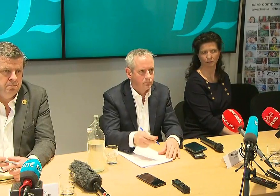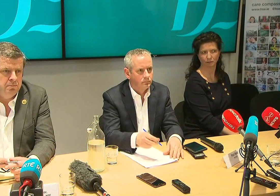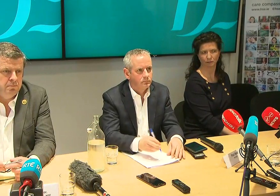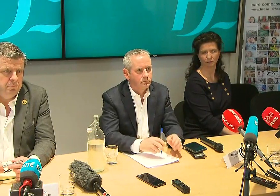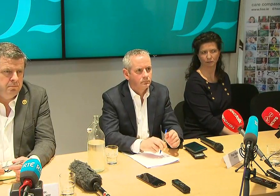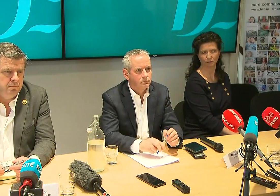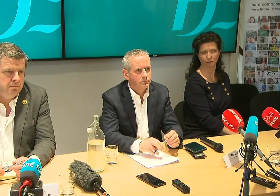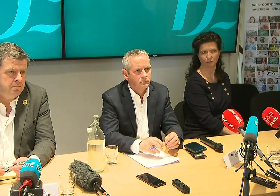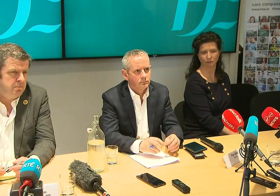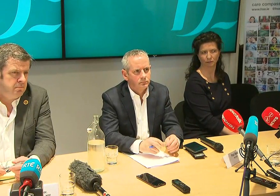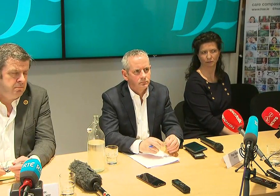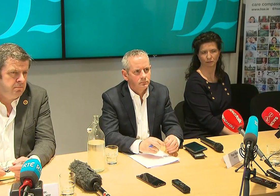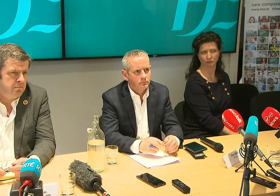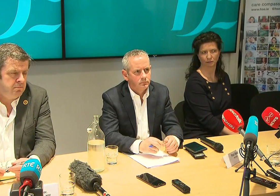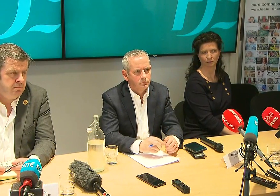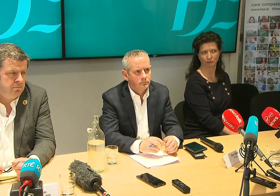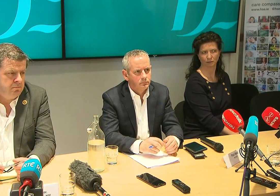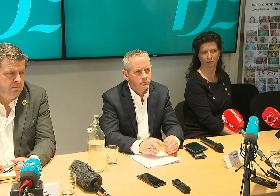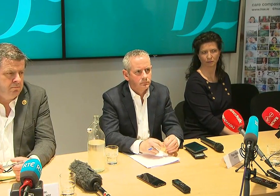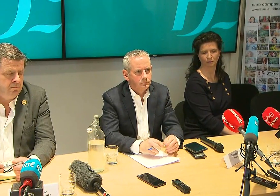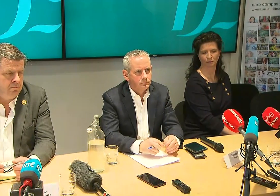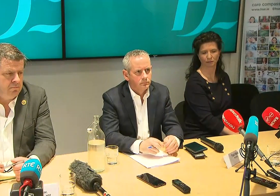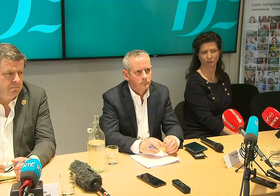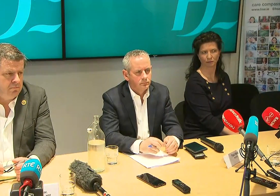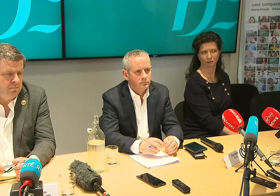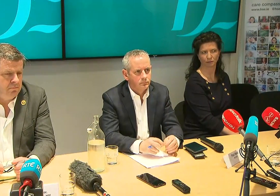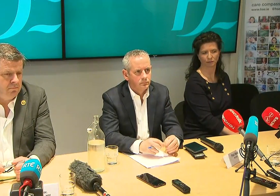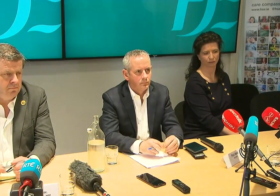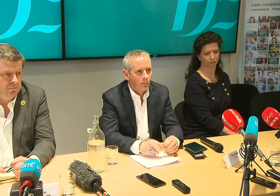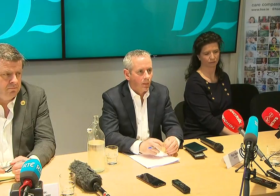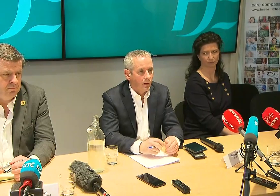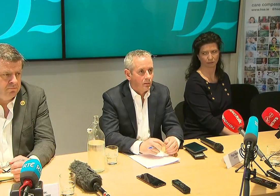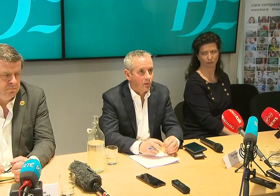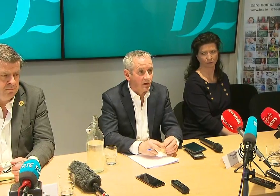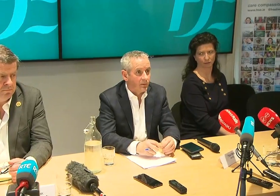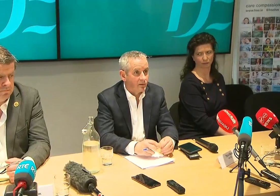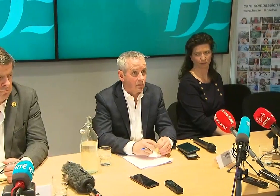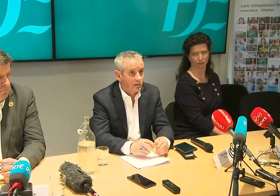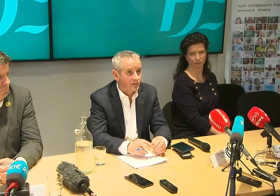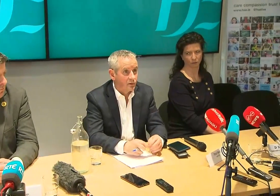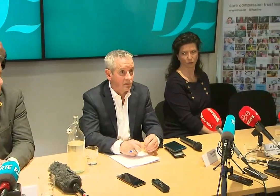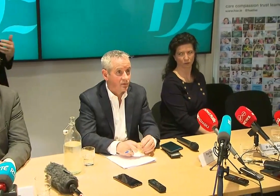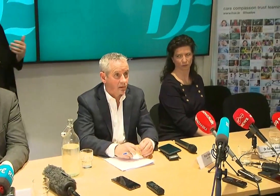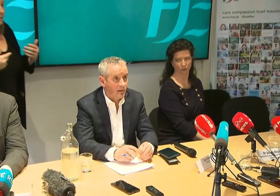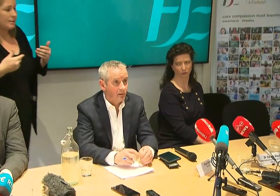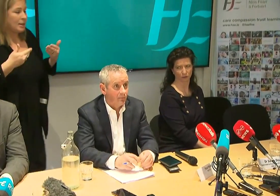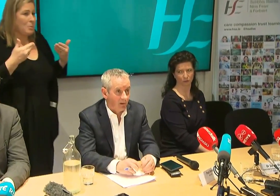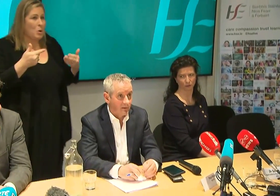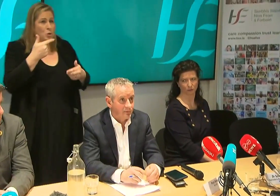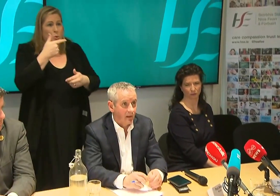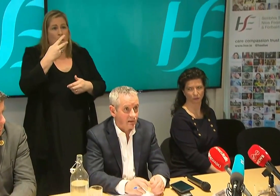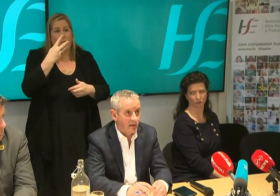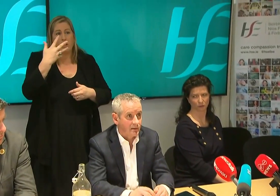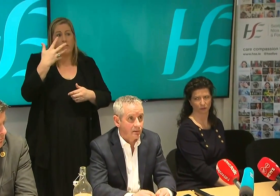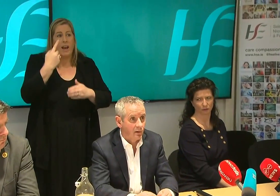ICUs, but I just wondered if you could tell me at this very moment how many isolation beds are there in Irish hospitals out there? Currently, we have a total of 240